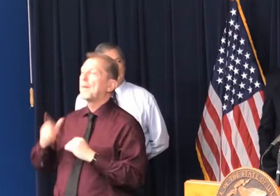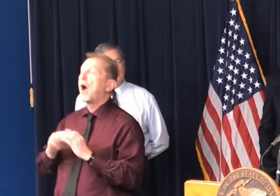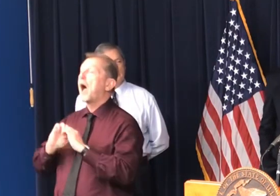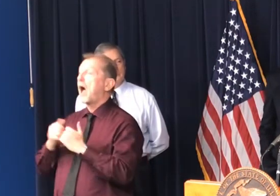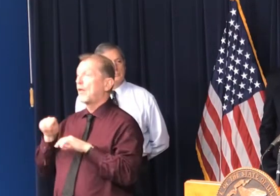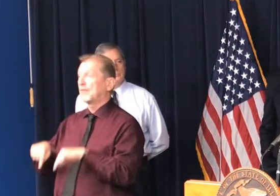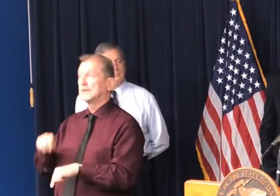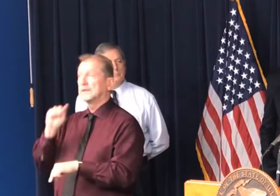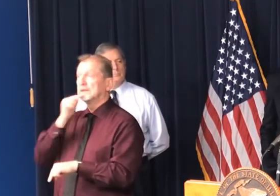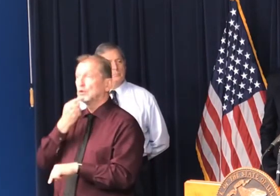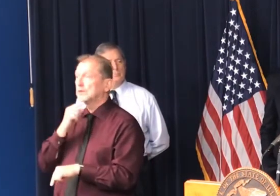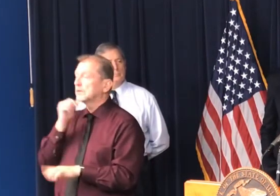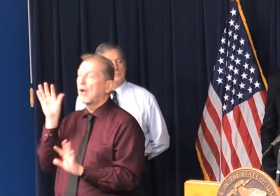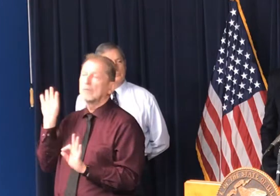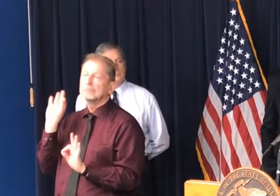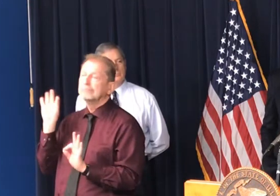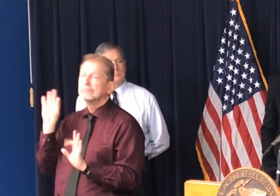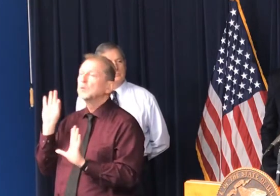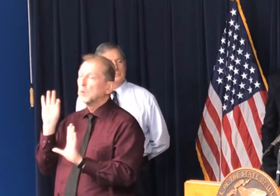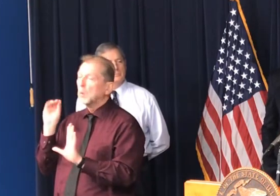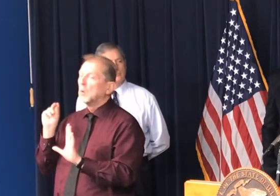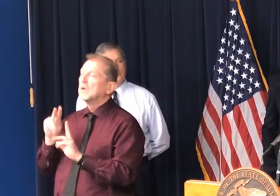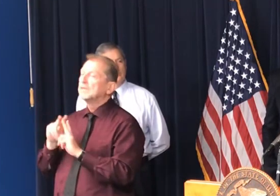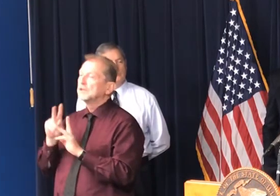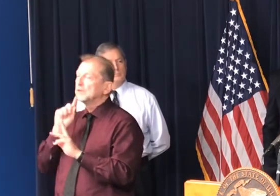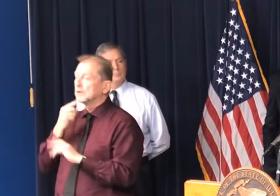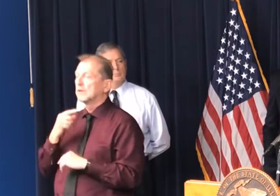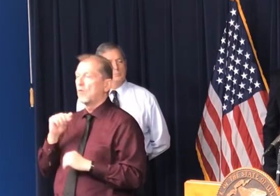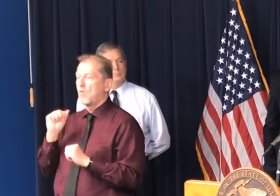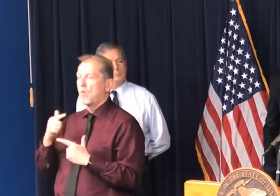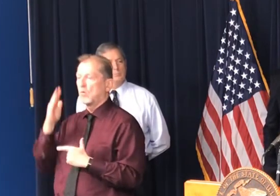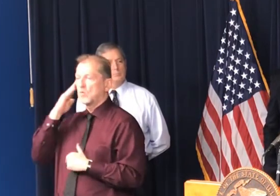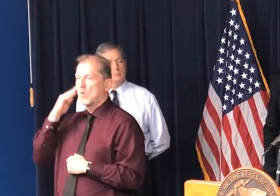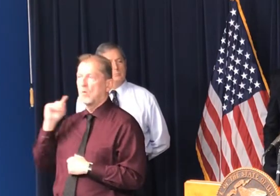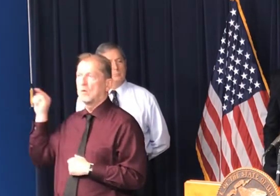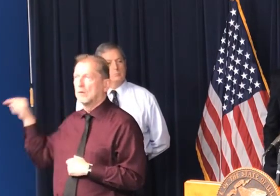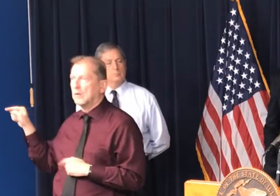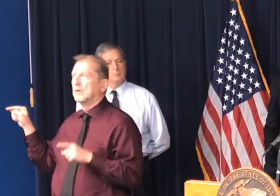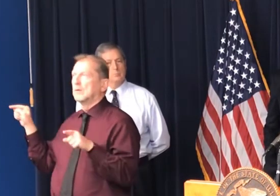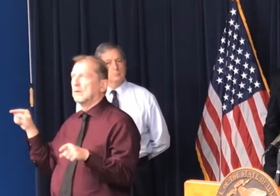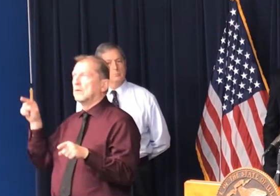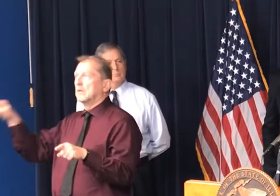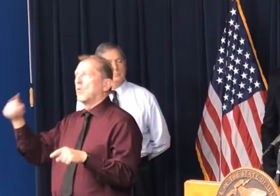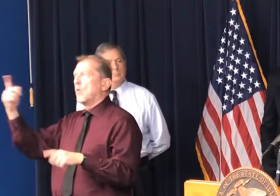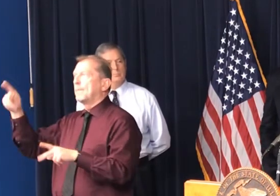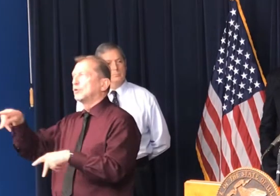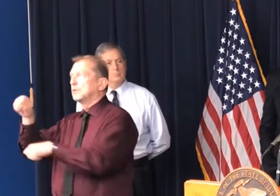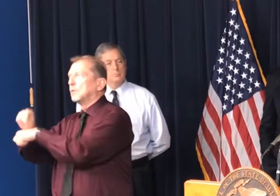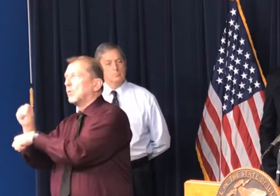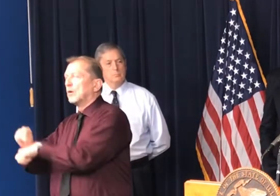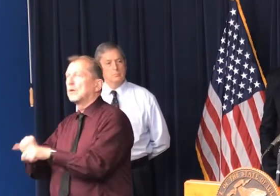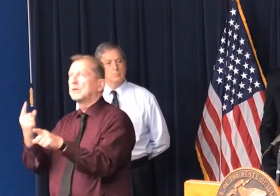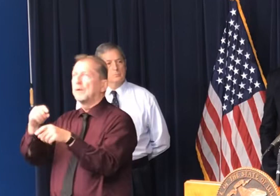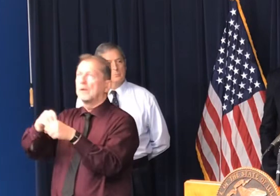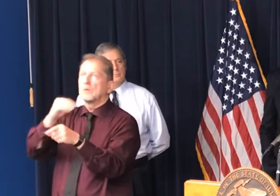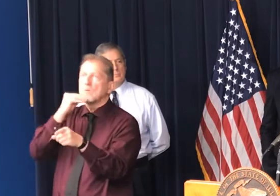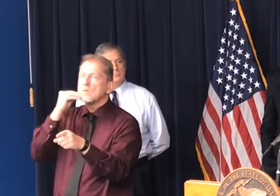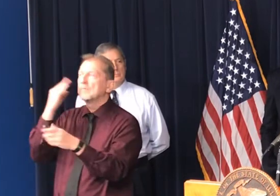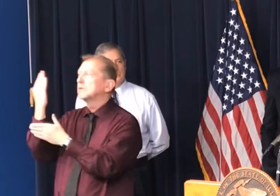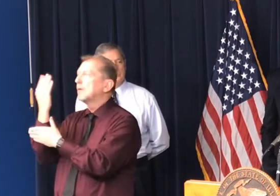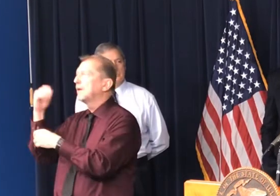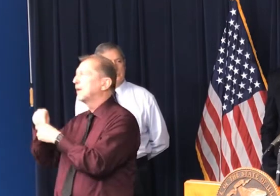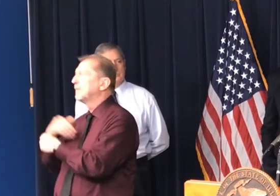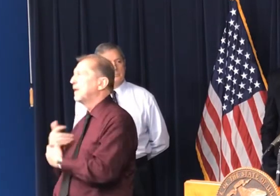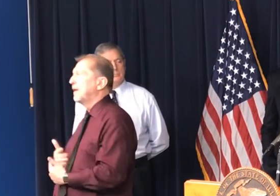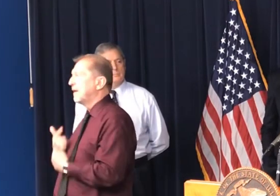how serious this situation is and are touched by somebody at work, somebody at home, somebody in your